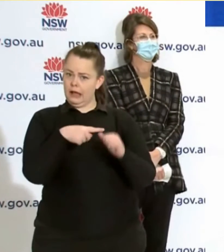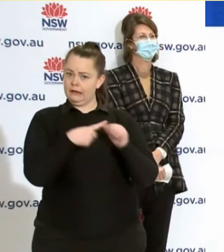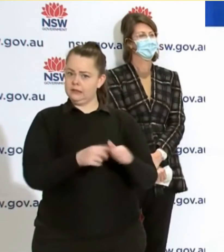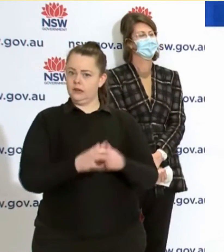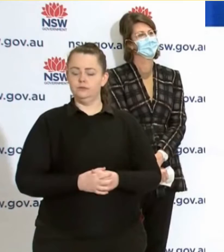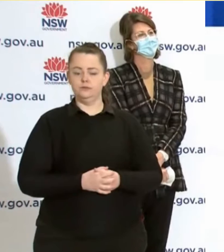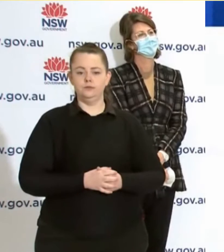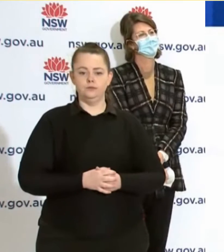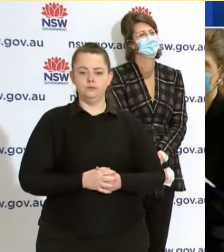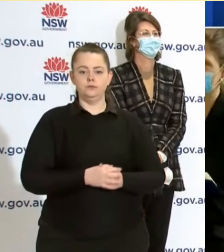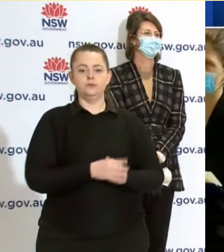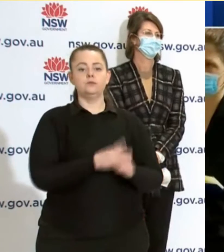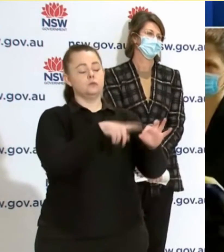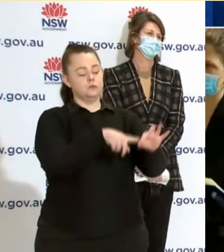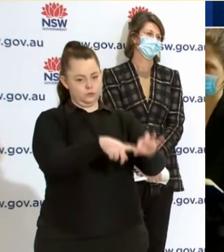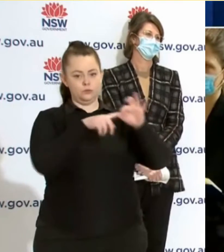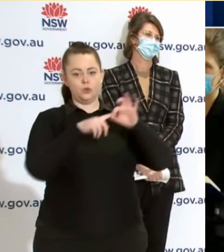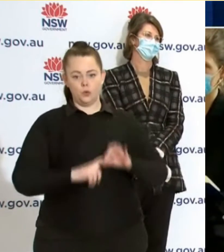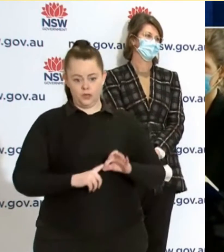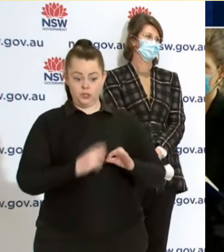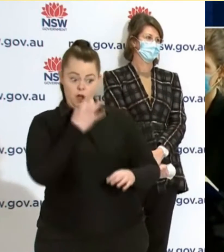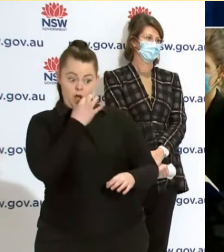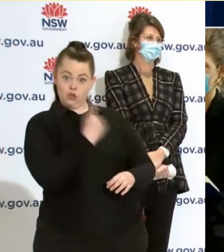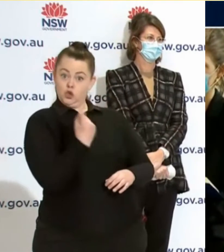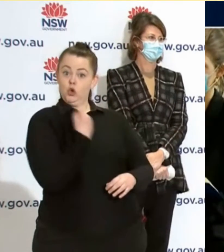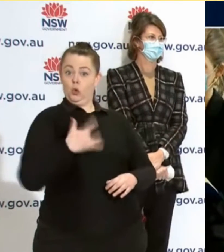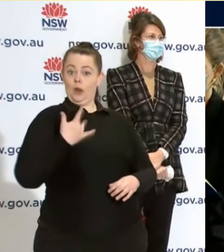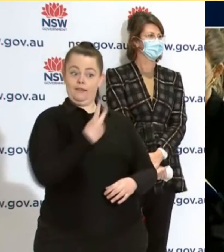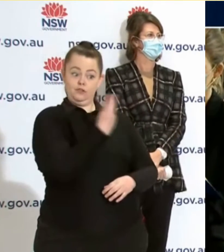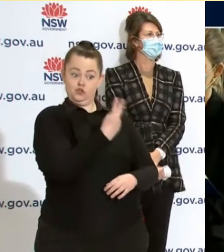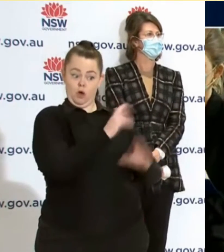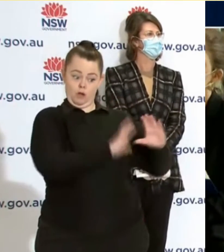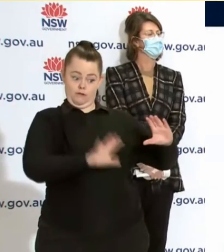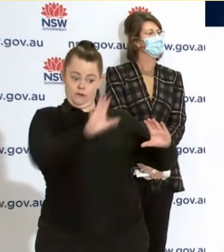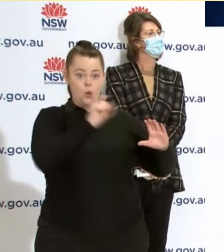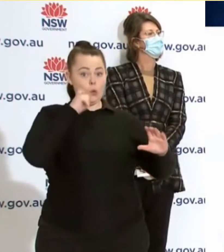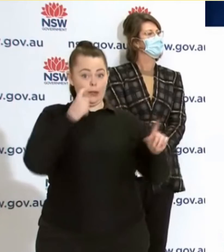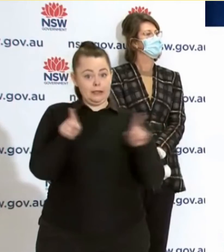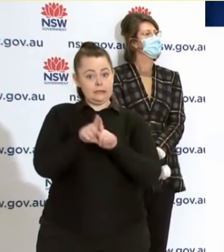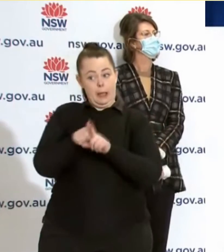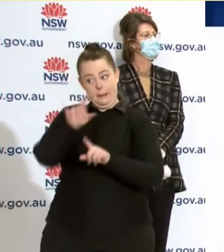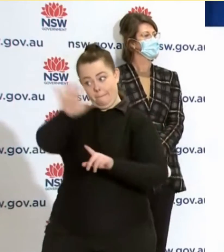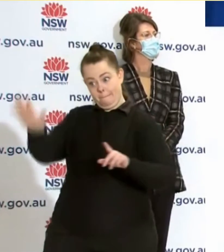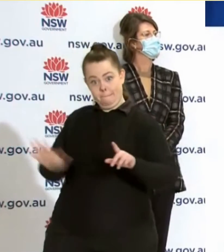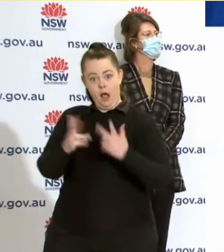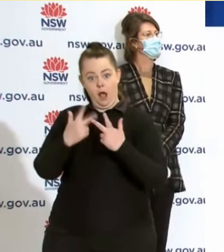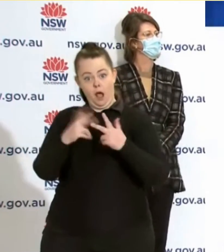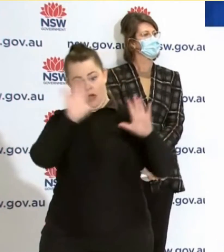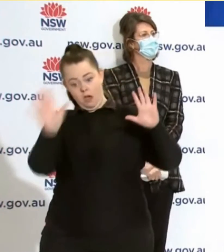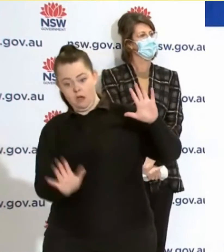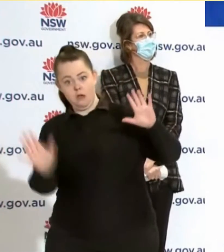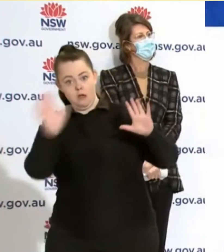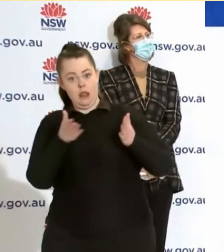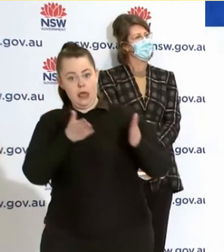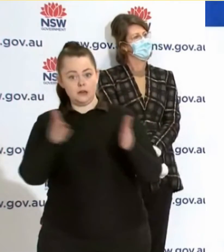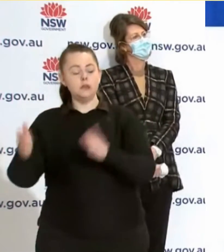hotspot LGAs get a little bit of extra freedom like everyone else in Greater Sydney? With all due respect, I did answer that question. I said we're having those conversations now. So is it possible